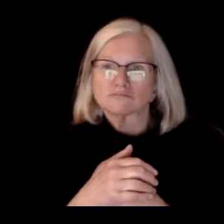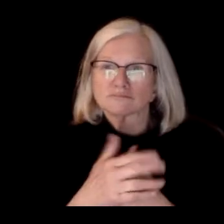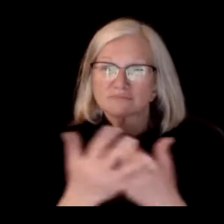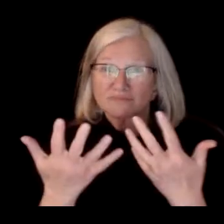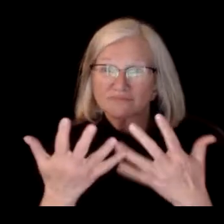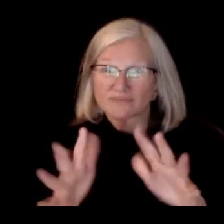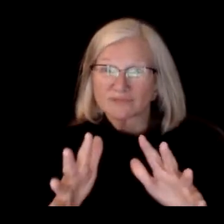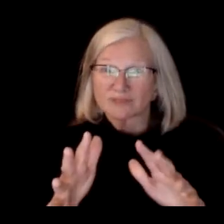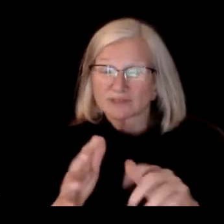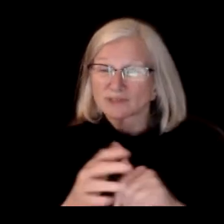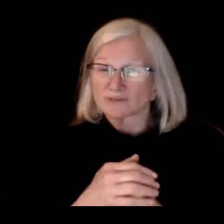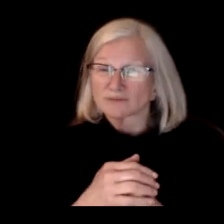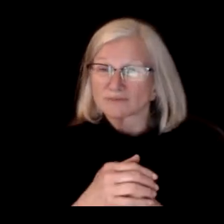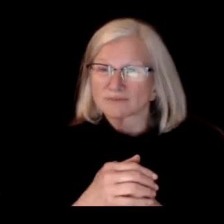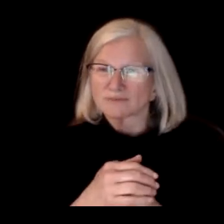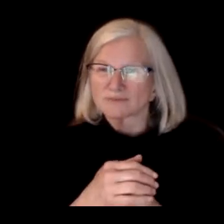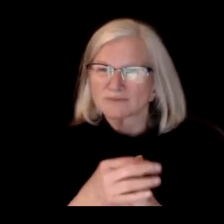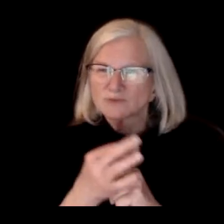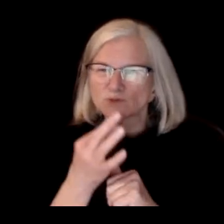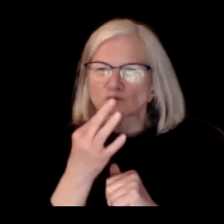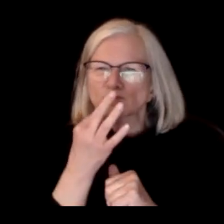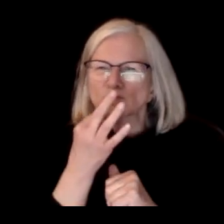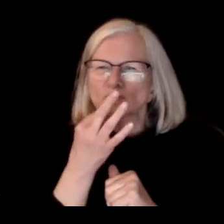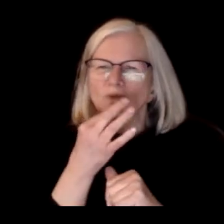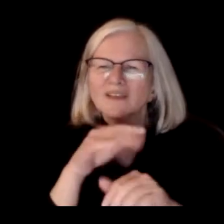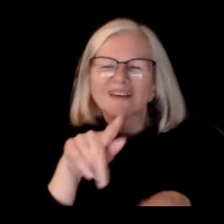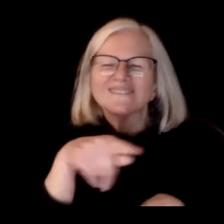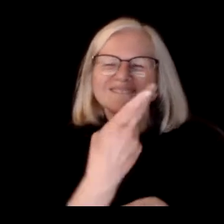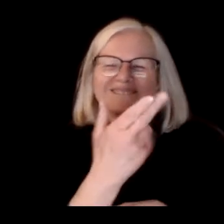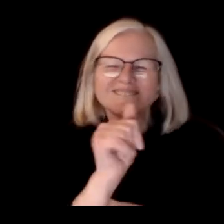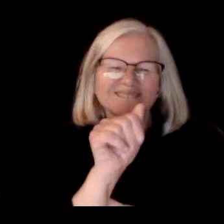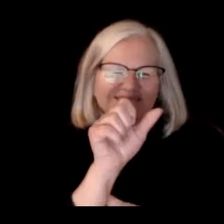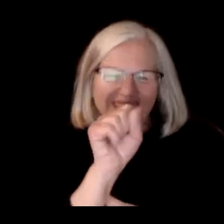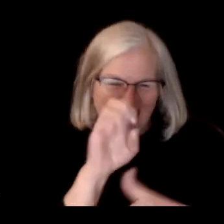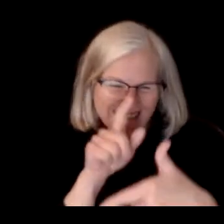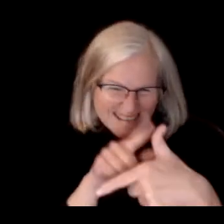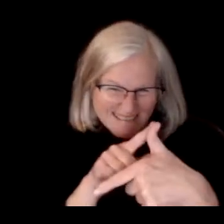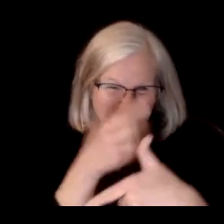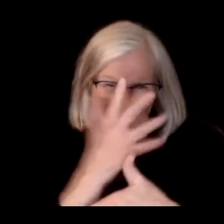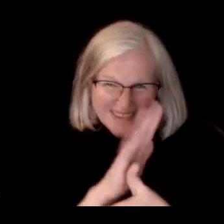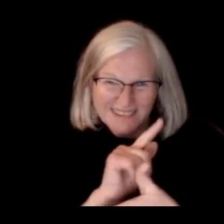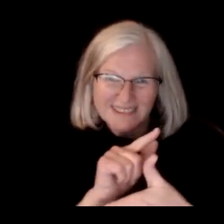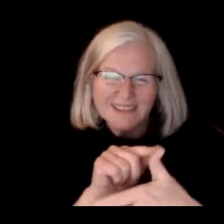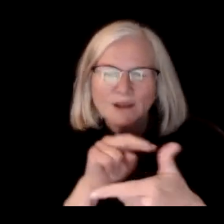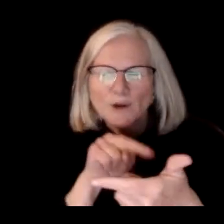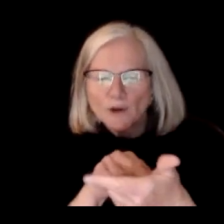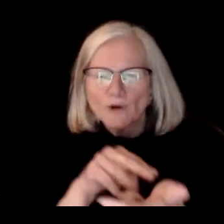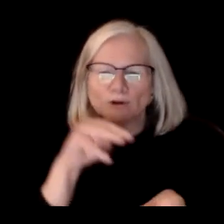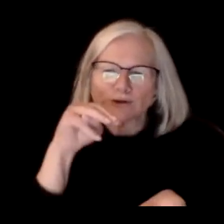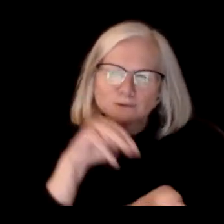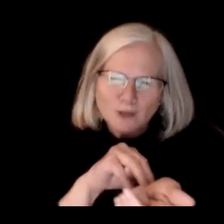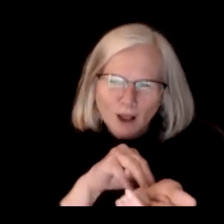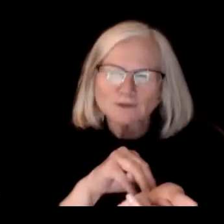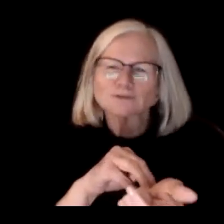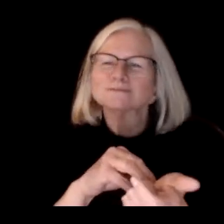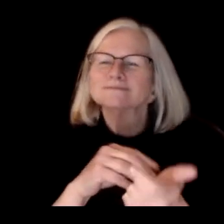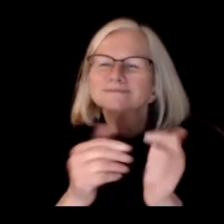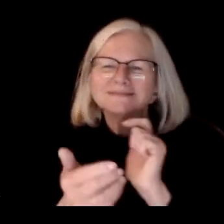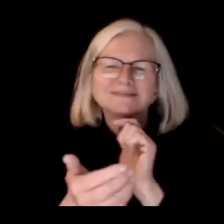among healthcare workers and residents and staff of skilled nursing facilities in particular. And we are just